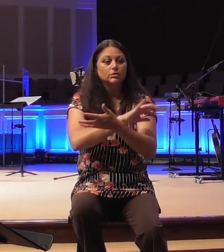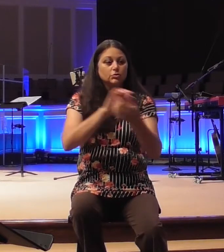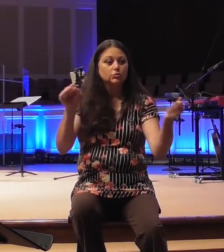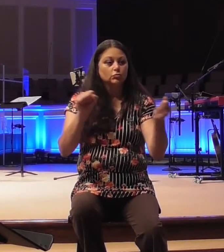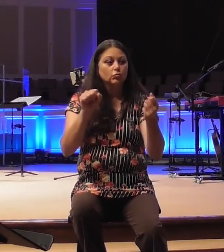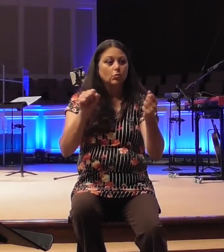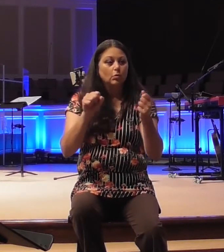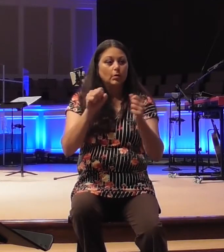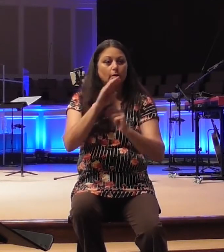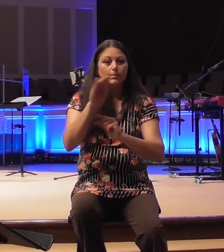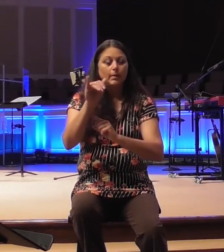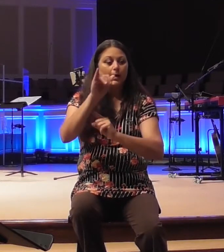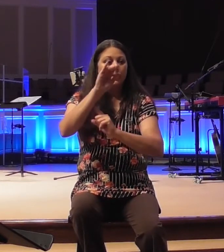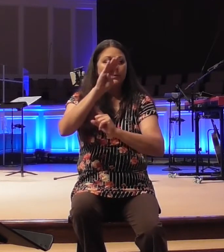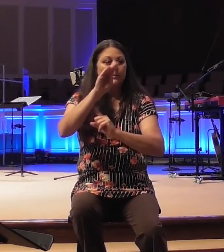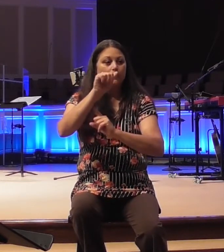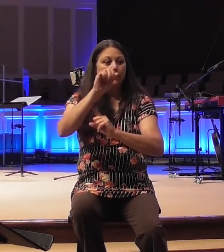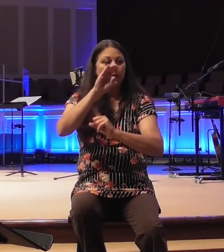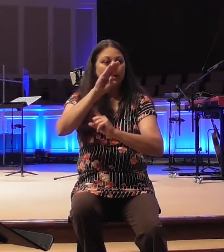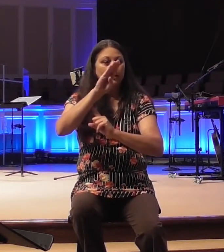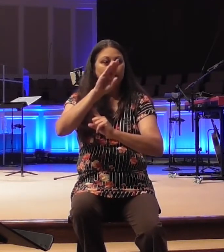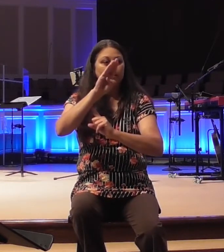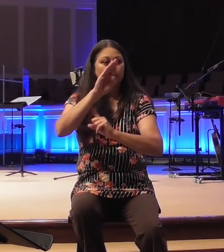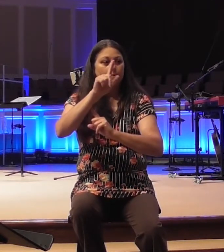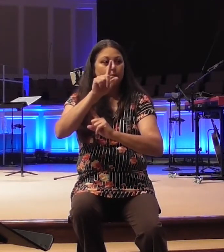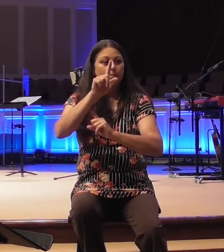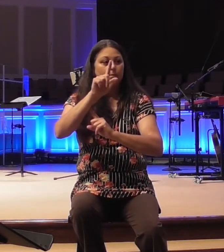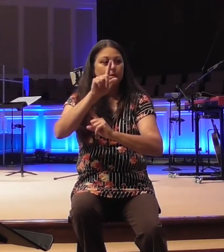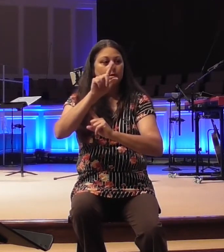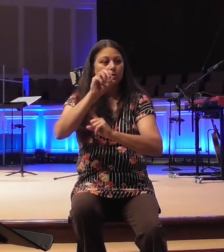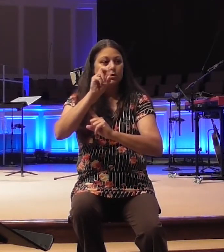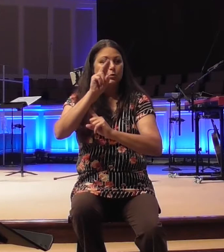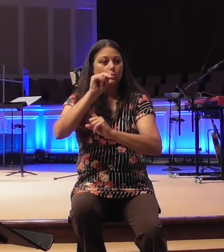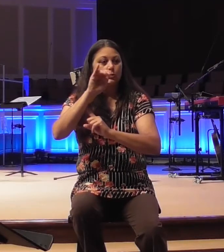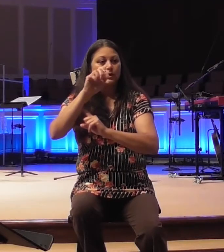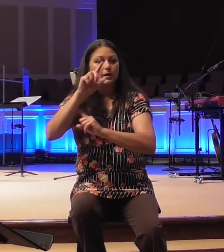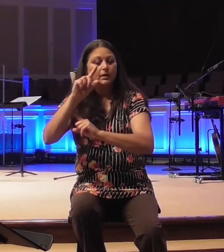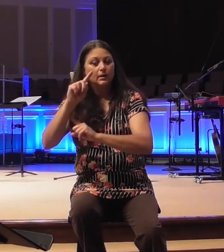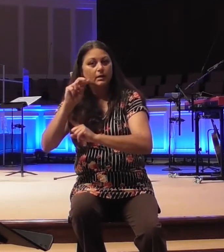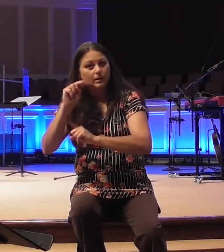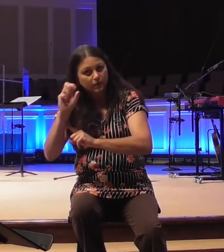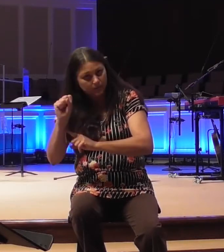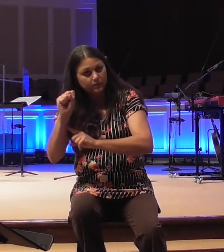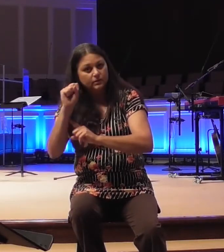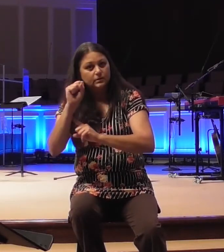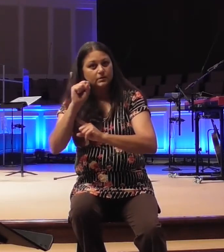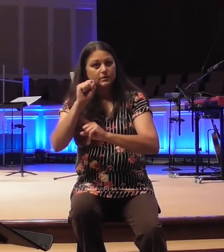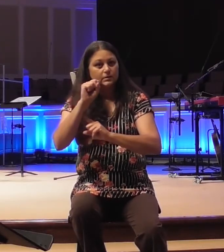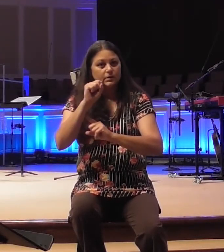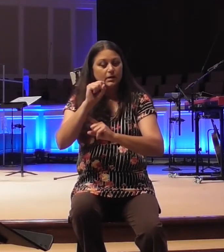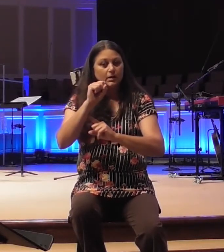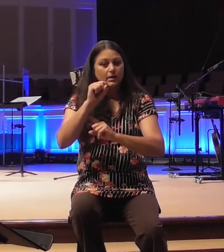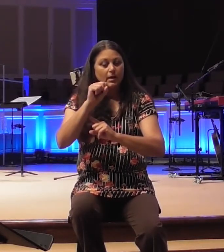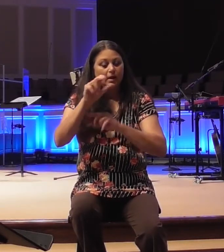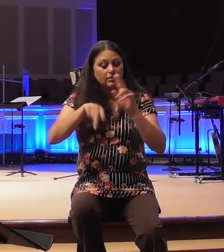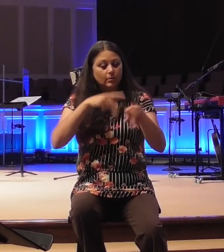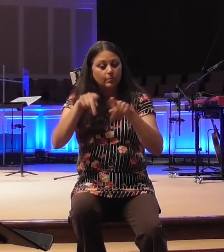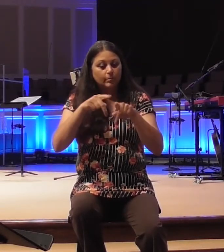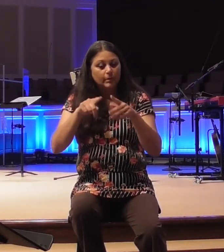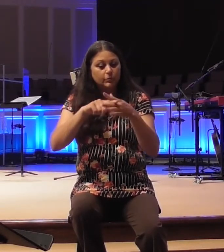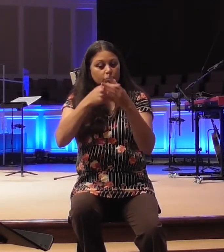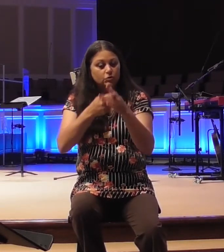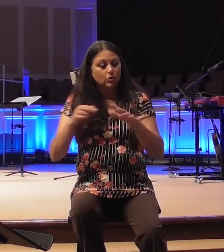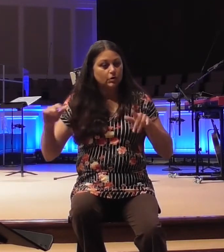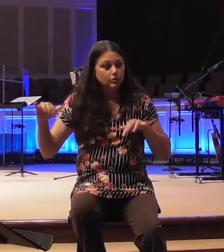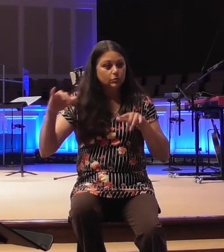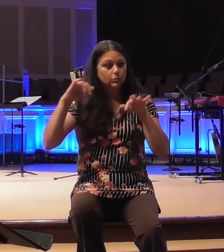to try to reconstruct and restore that which had been lost. And we find memory